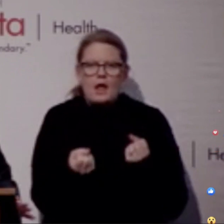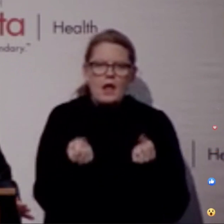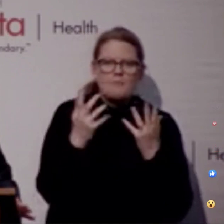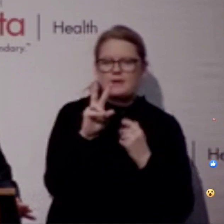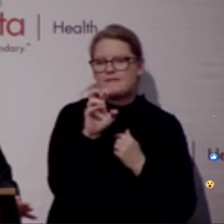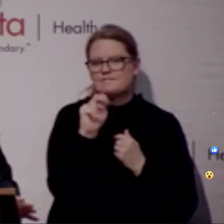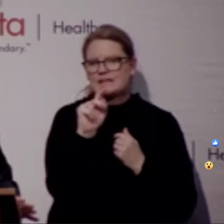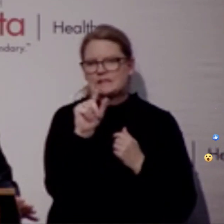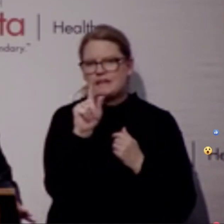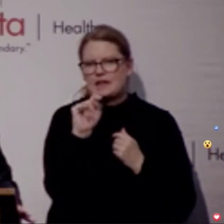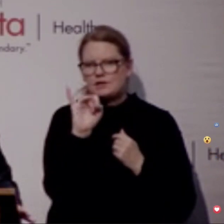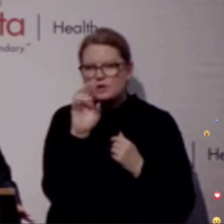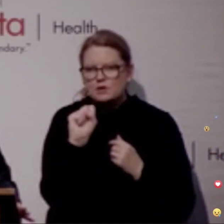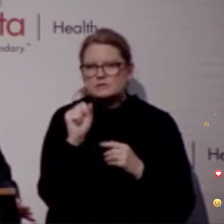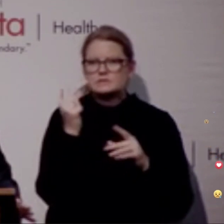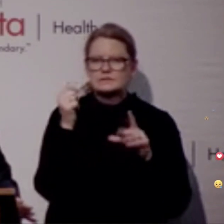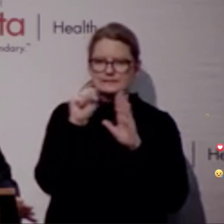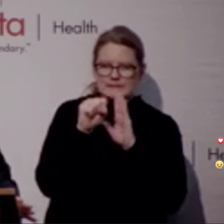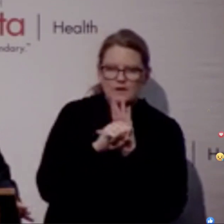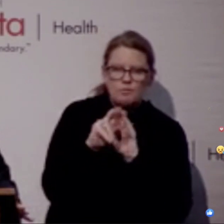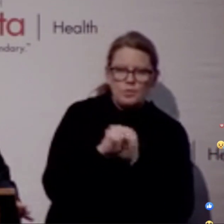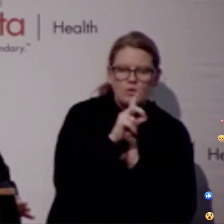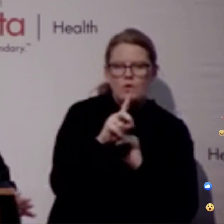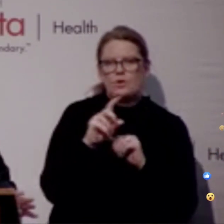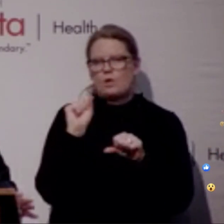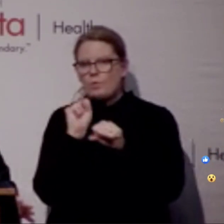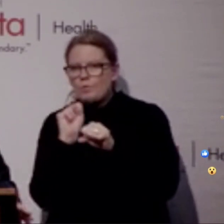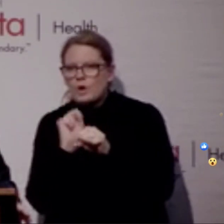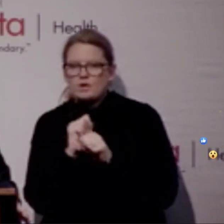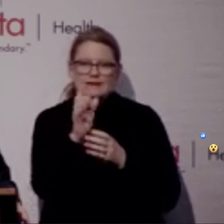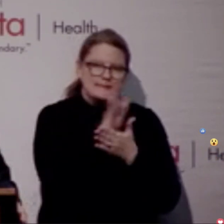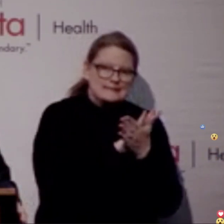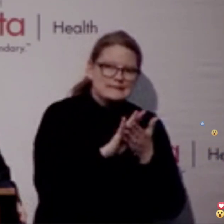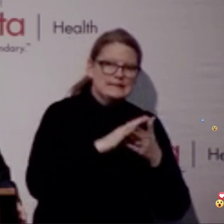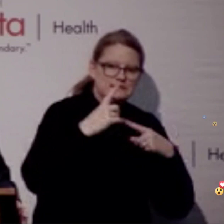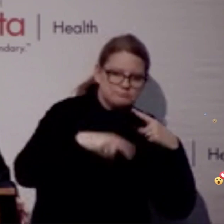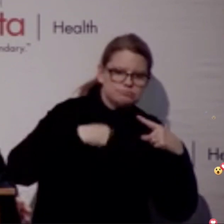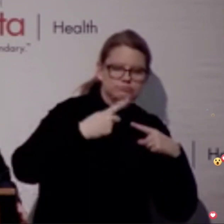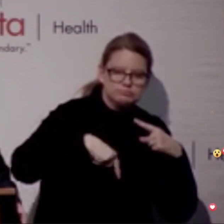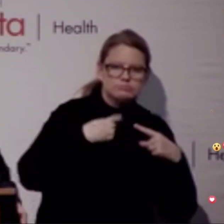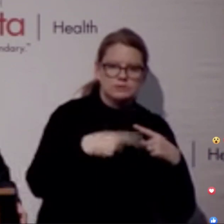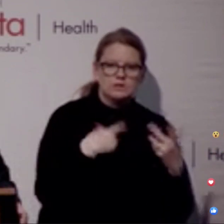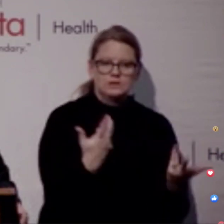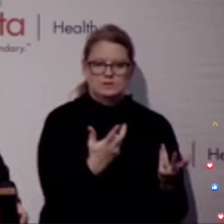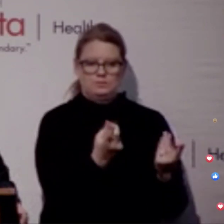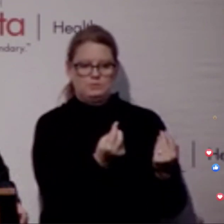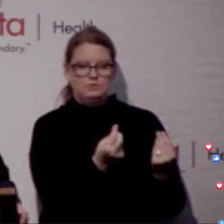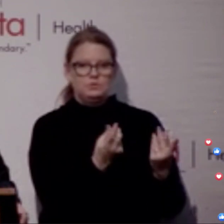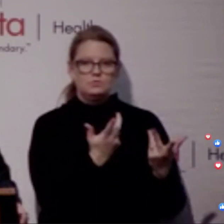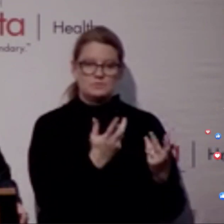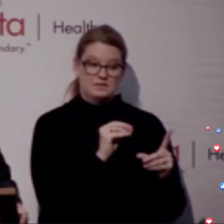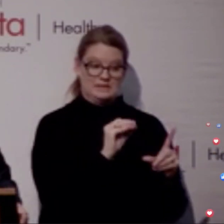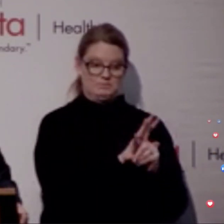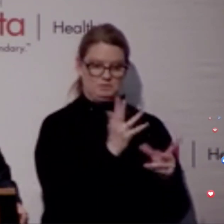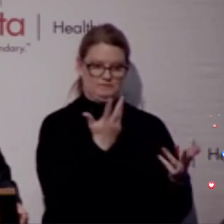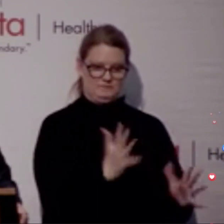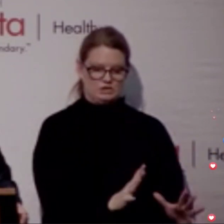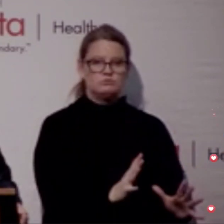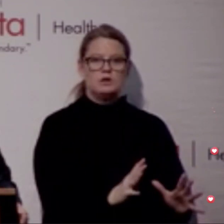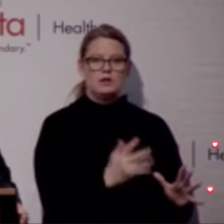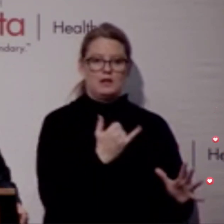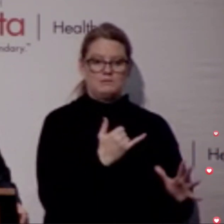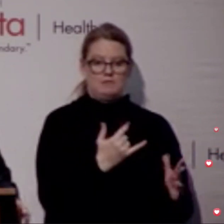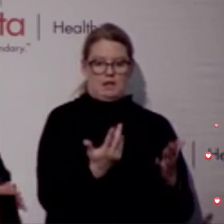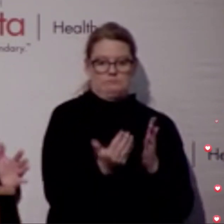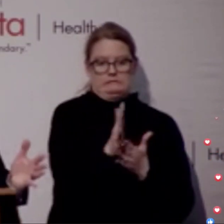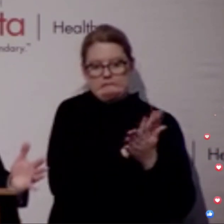Dakota, how many are available, how many are working, what the clean cycles are to get them back in operation after they've been exposed to the virus, and how many more